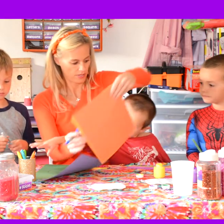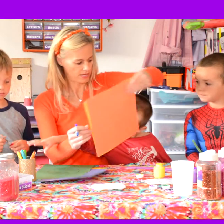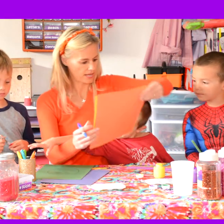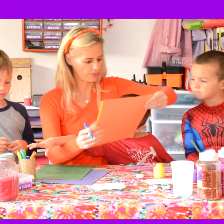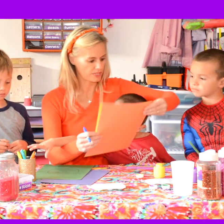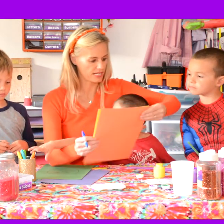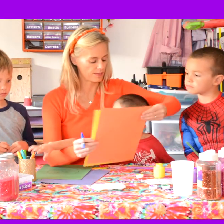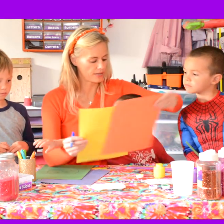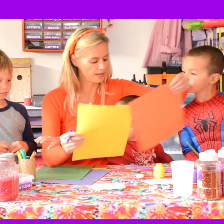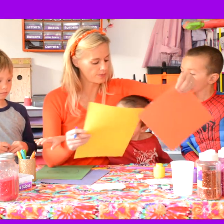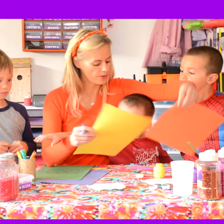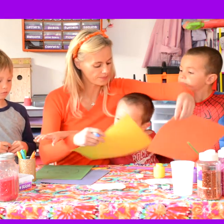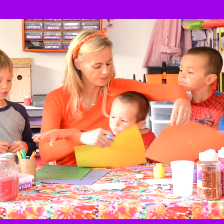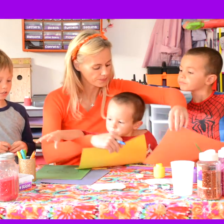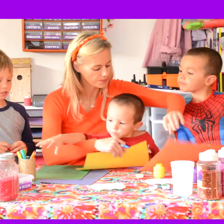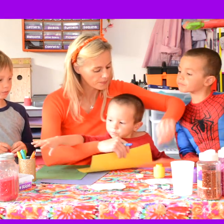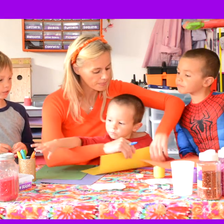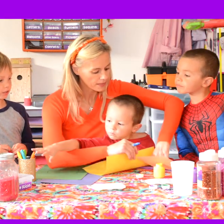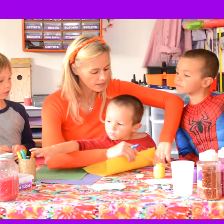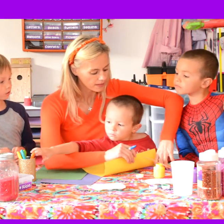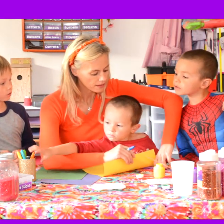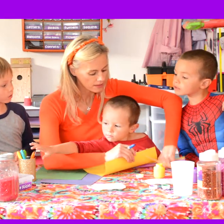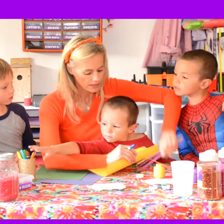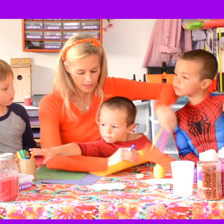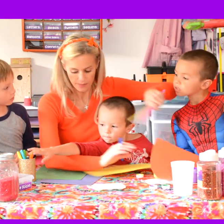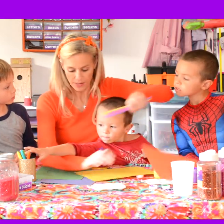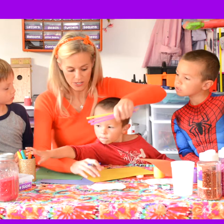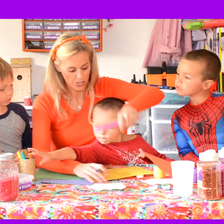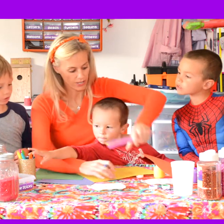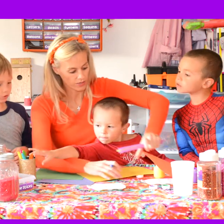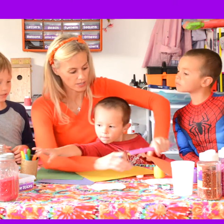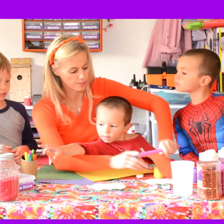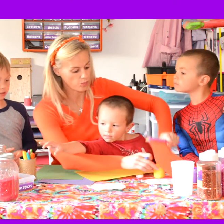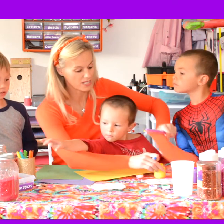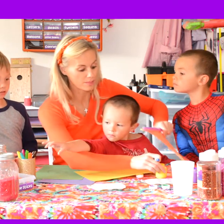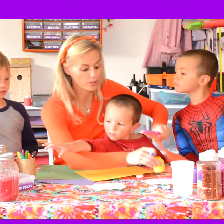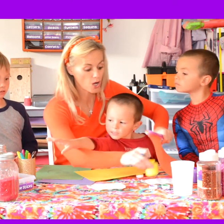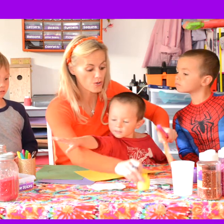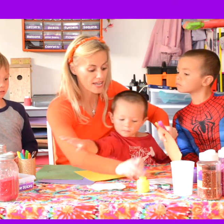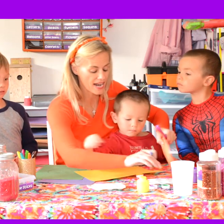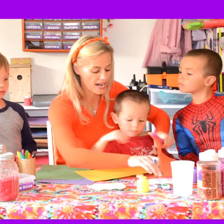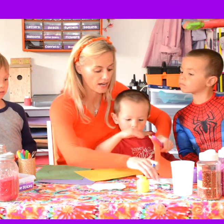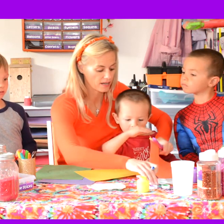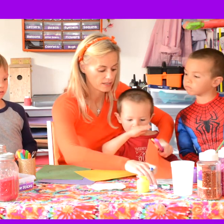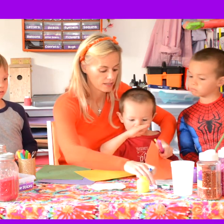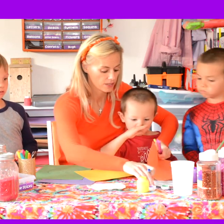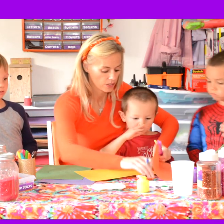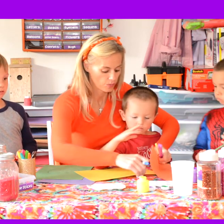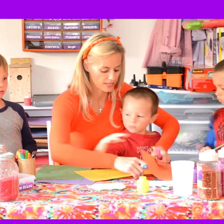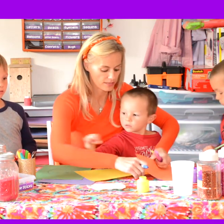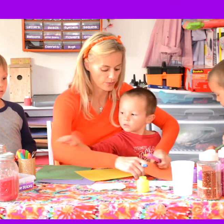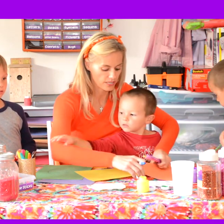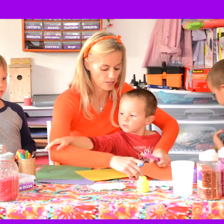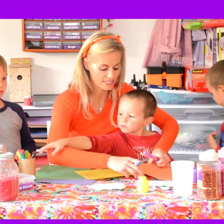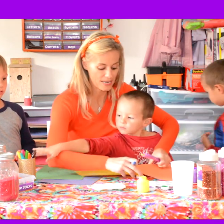Here. Everyone take a paper. Yep, I'm going to show you. We're gonna blow the hair with, we're going to take